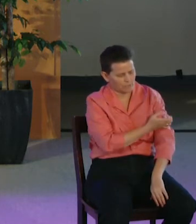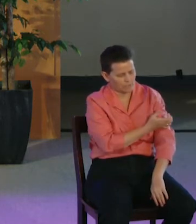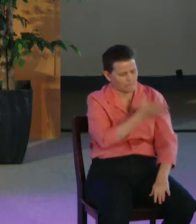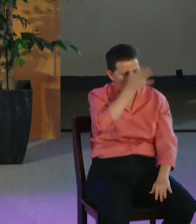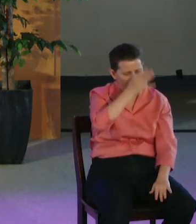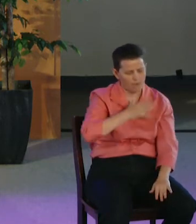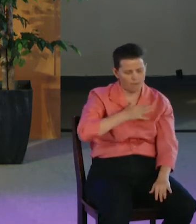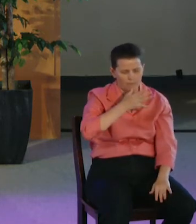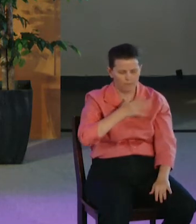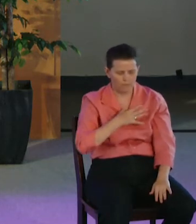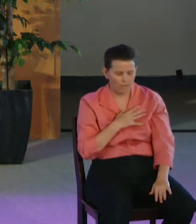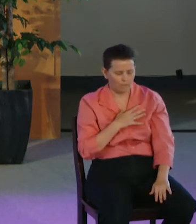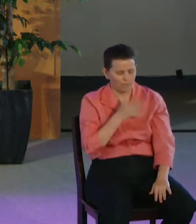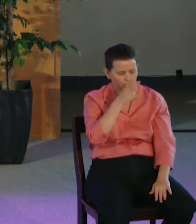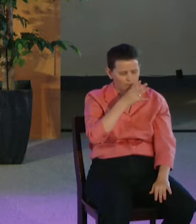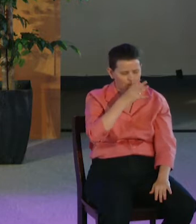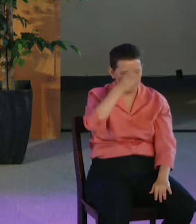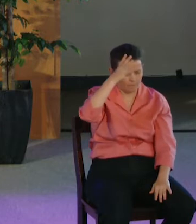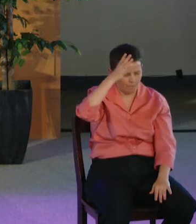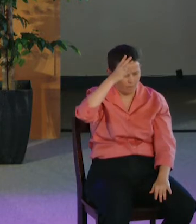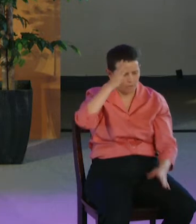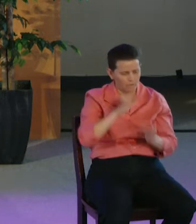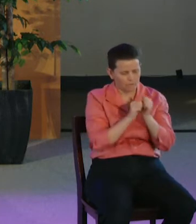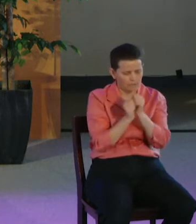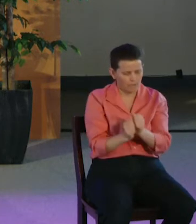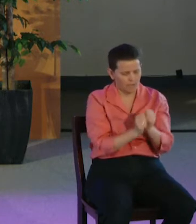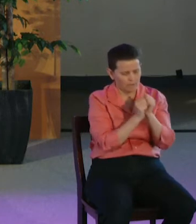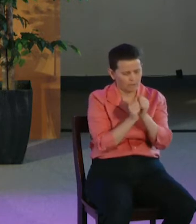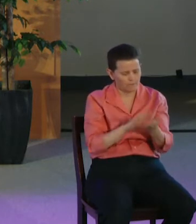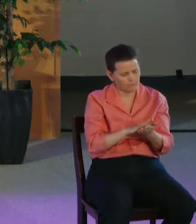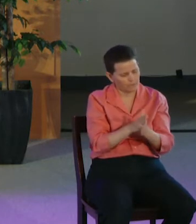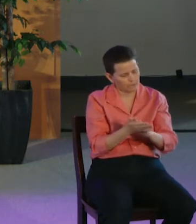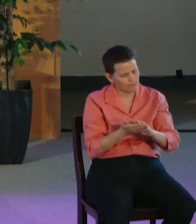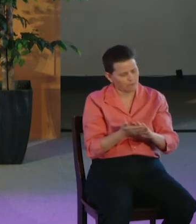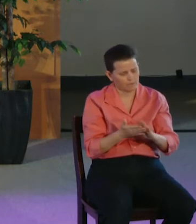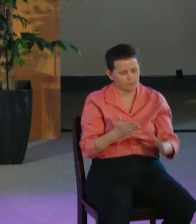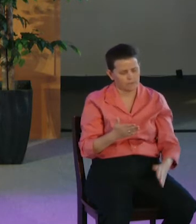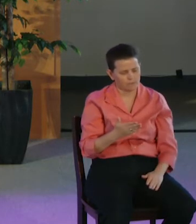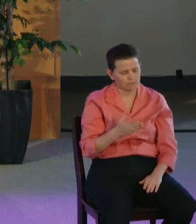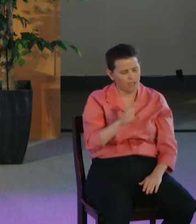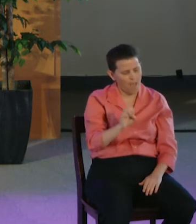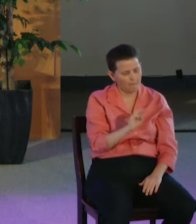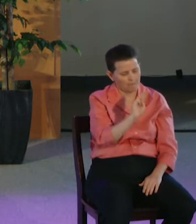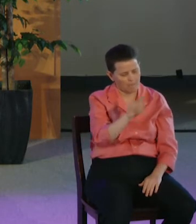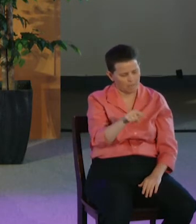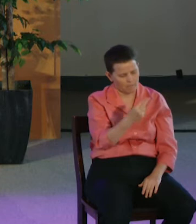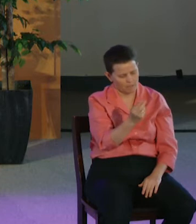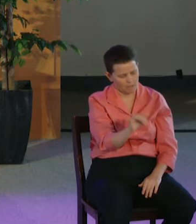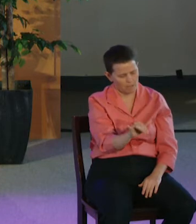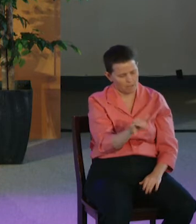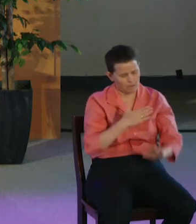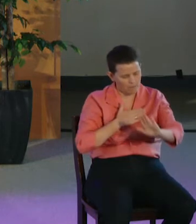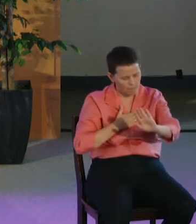I'm so willing to caretake that with forgiveness and empathy and compassion so that I can move myself into